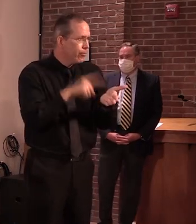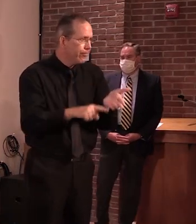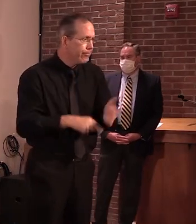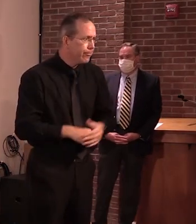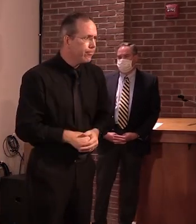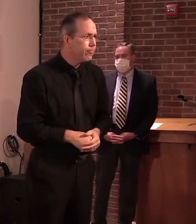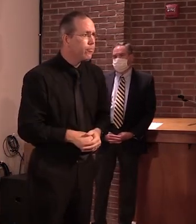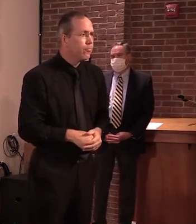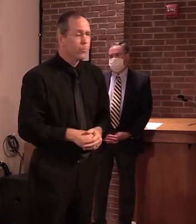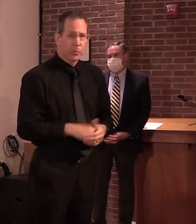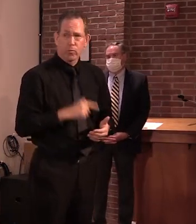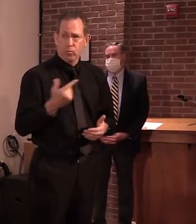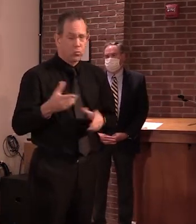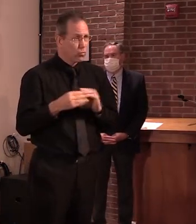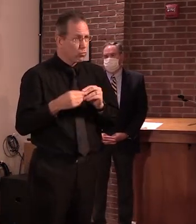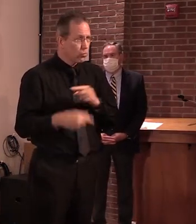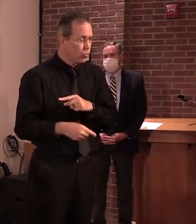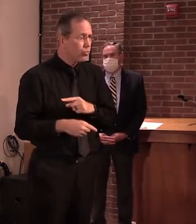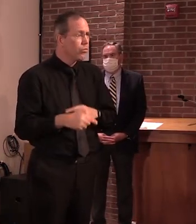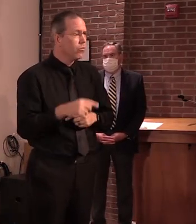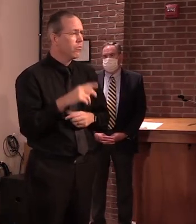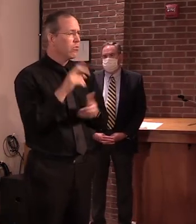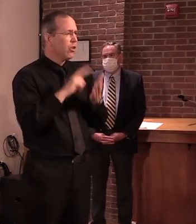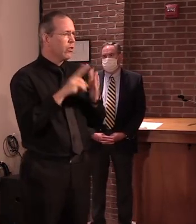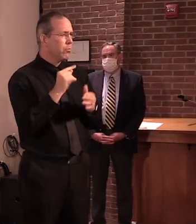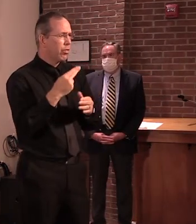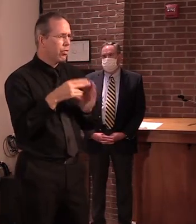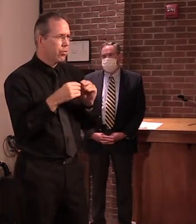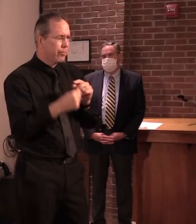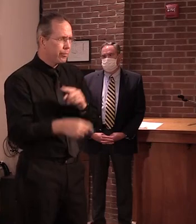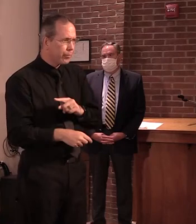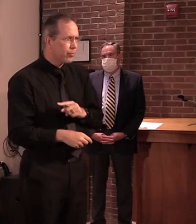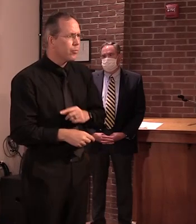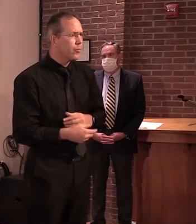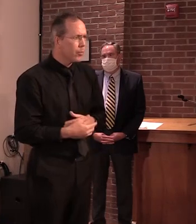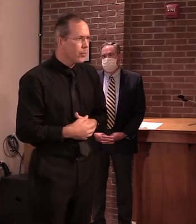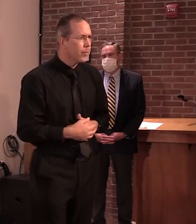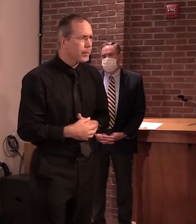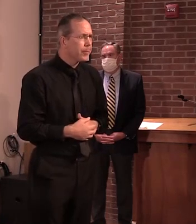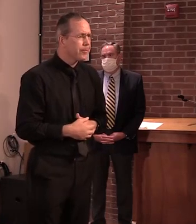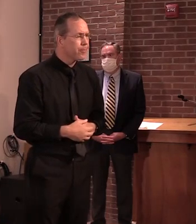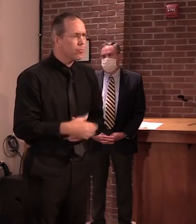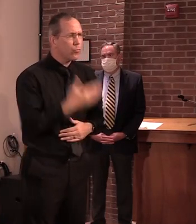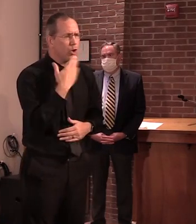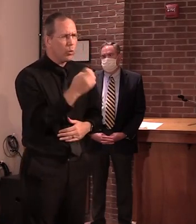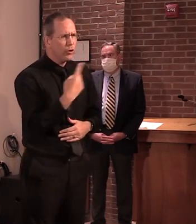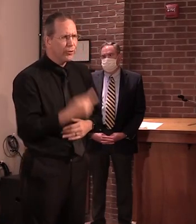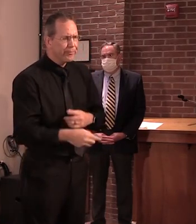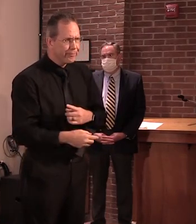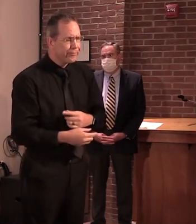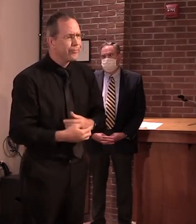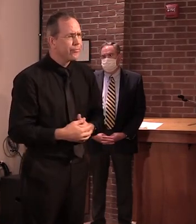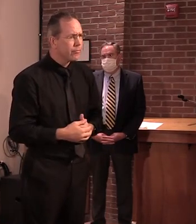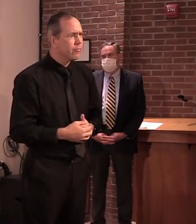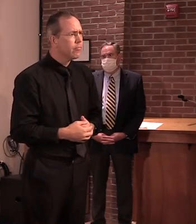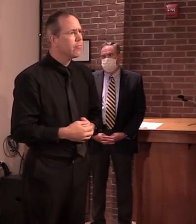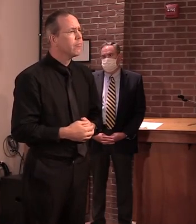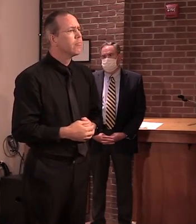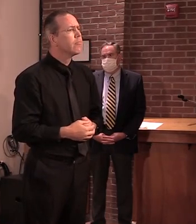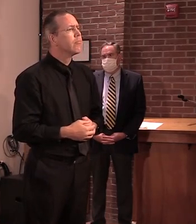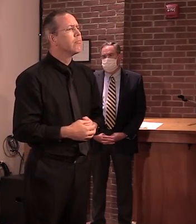Sure. Thank you, Governor, and thank you, Steve, for the question. There are five